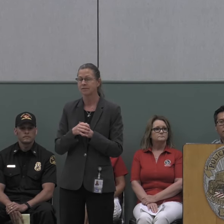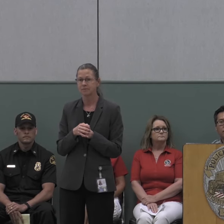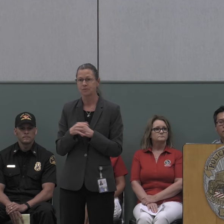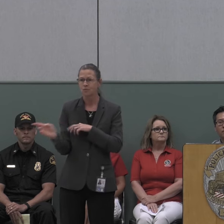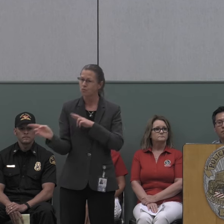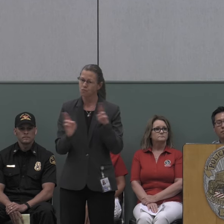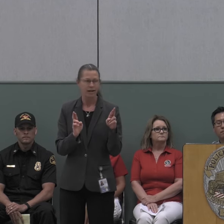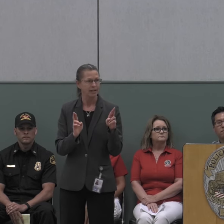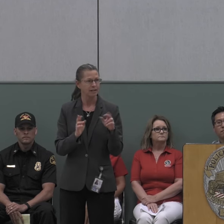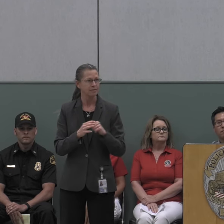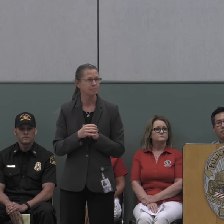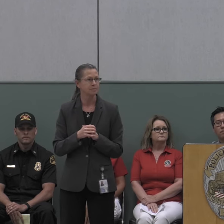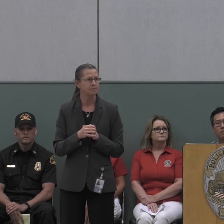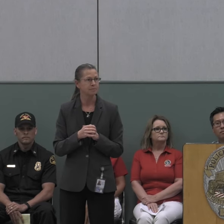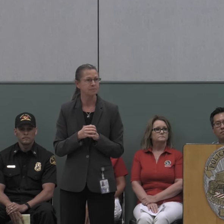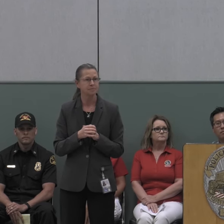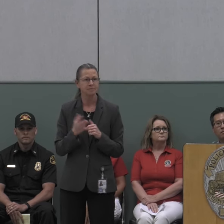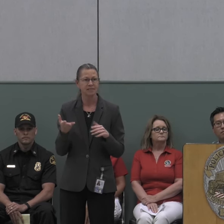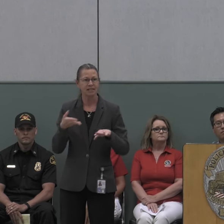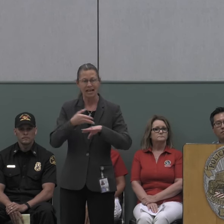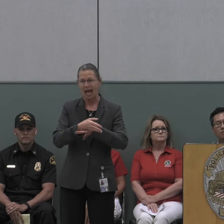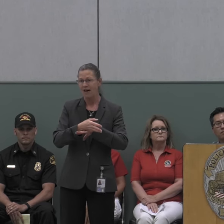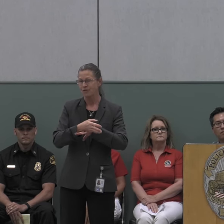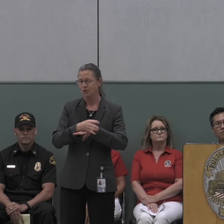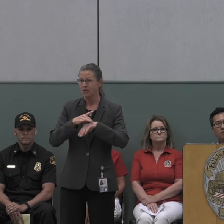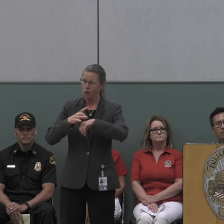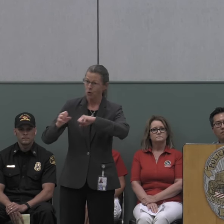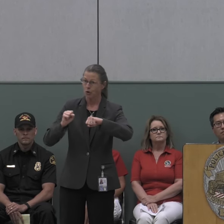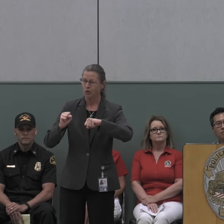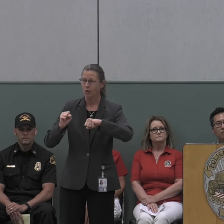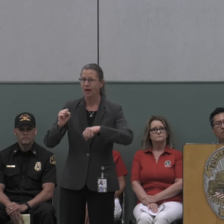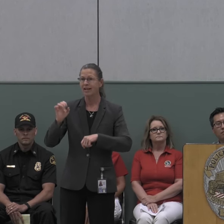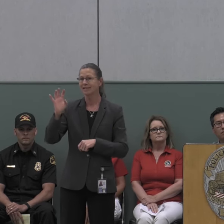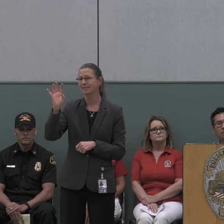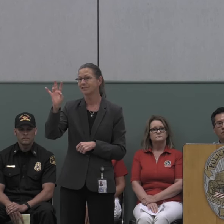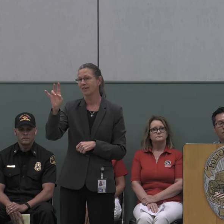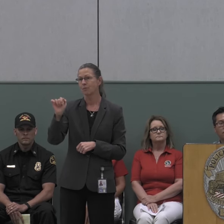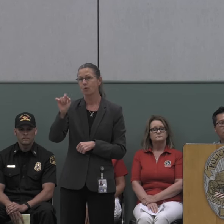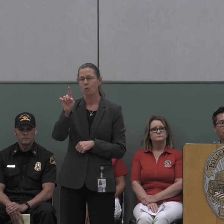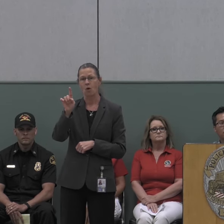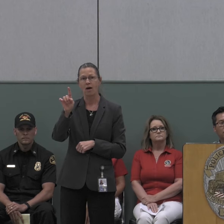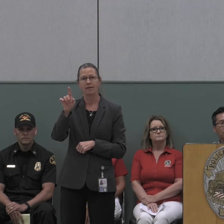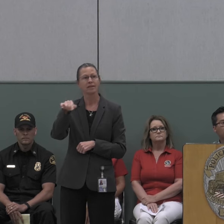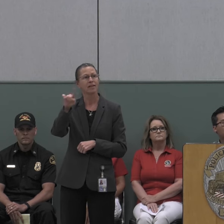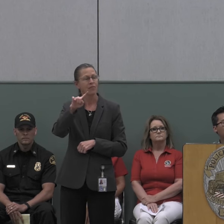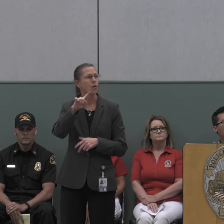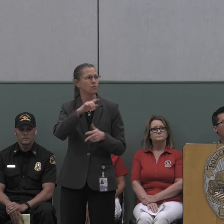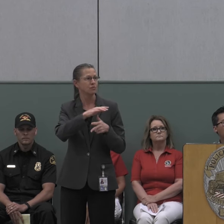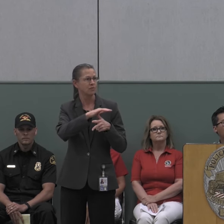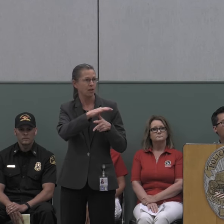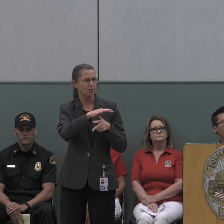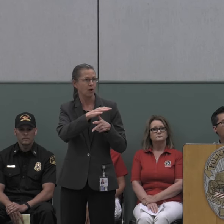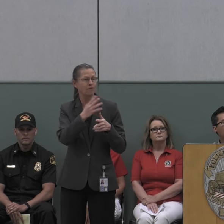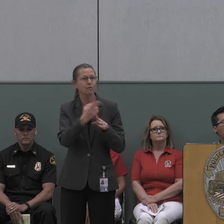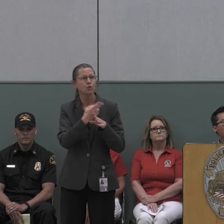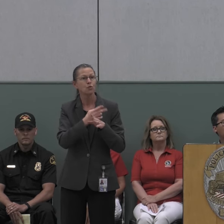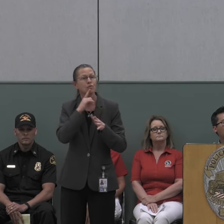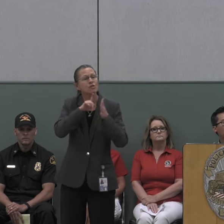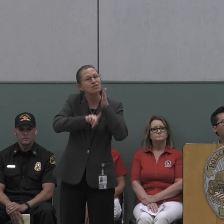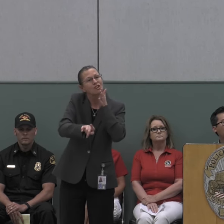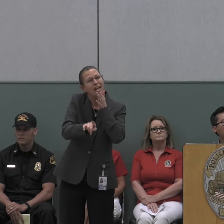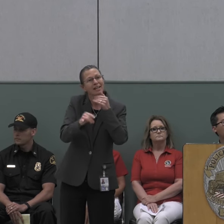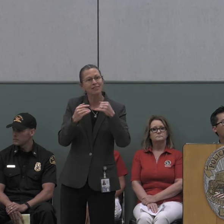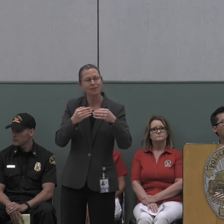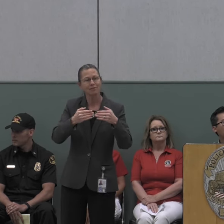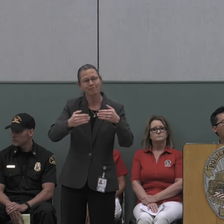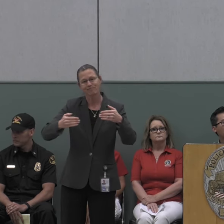Then after the 7-1, those aircraft were later used, I believe, for checking the faults